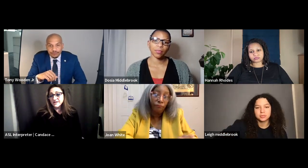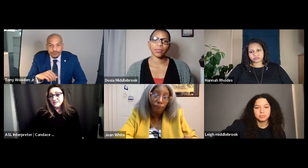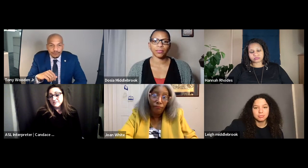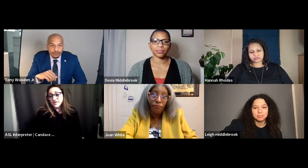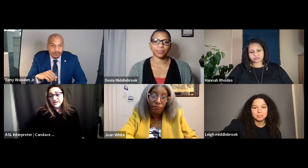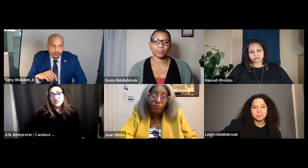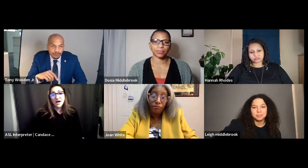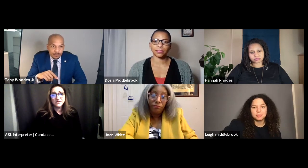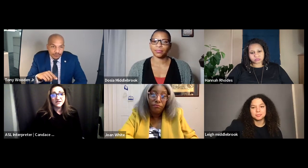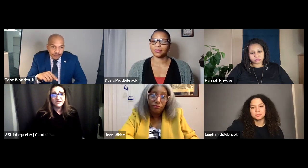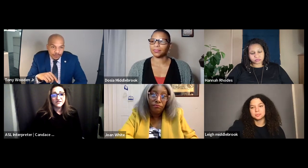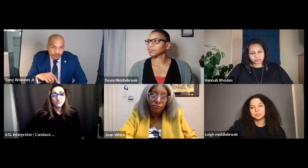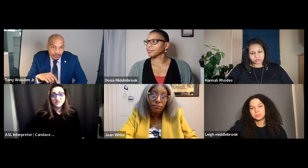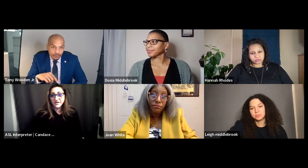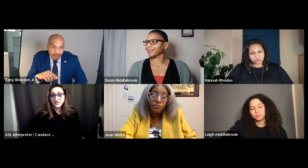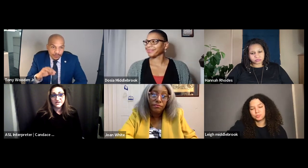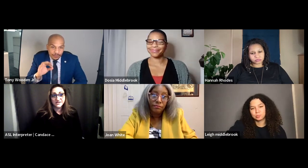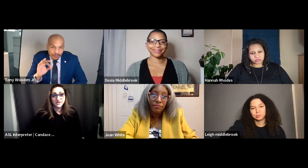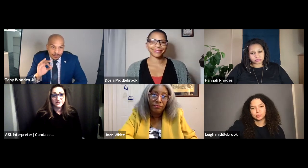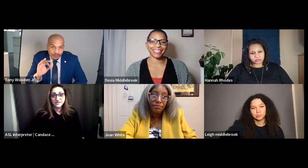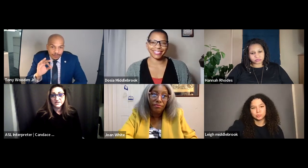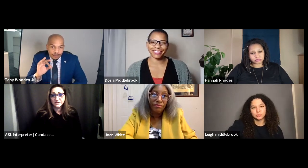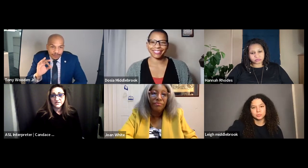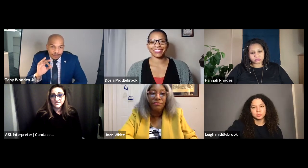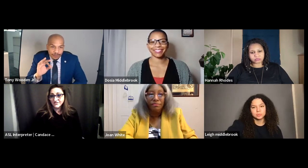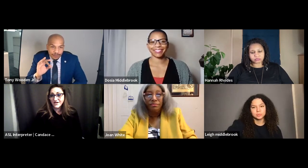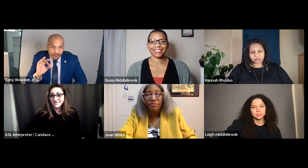really, it's up to the individual to make those decisions. Great.